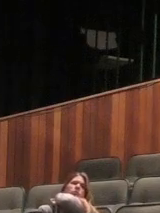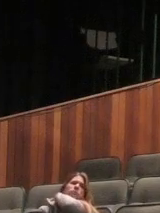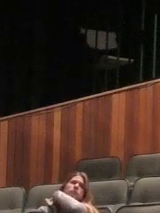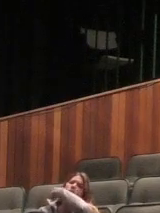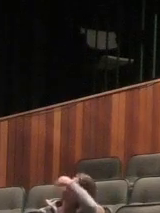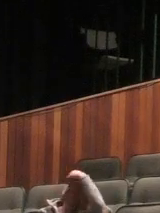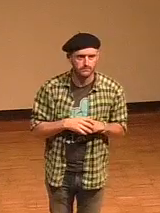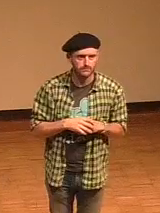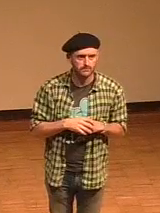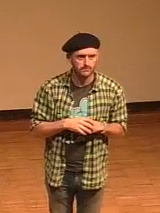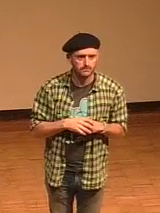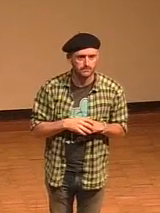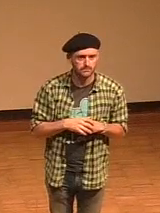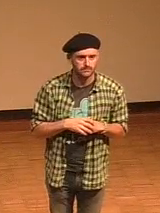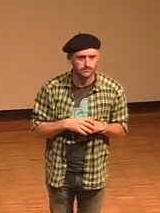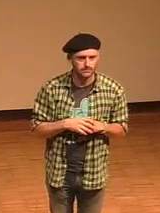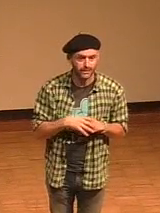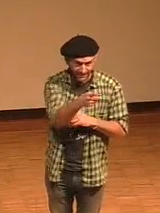tree is what?